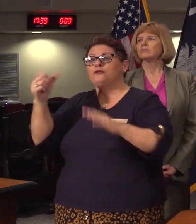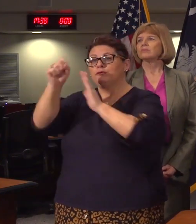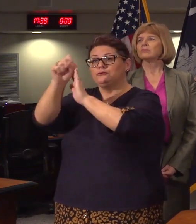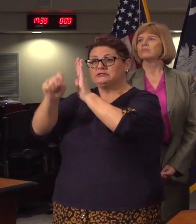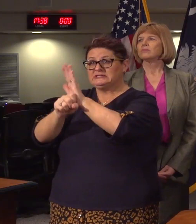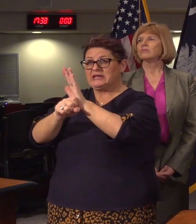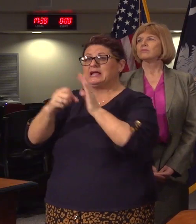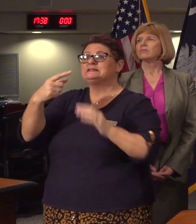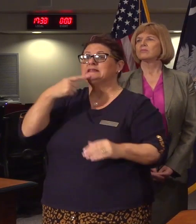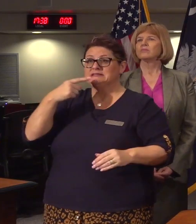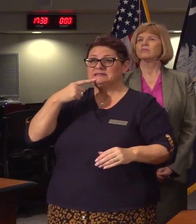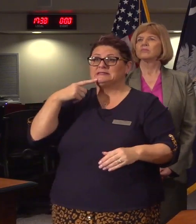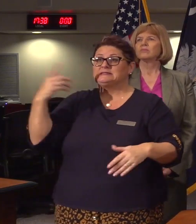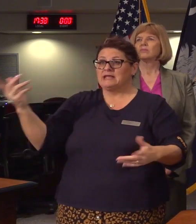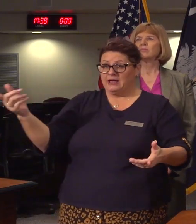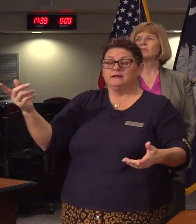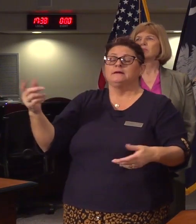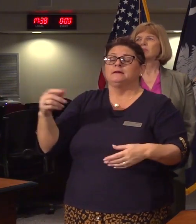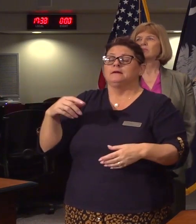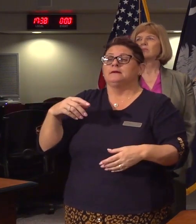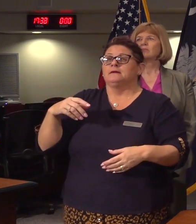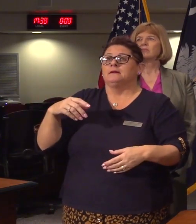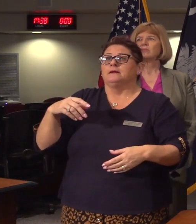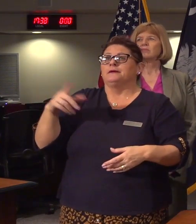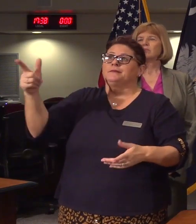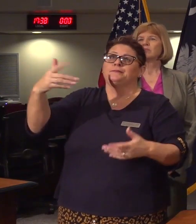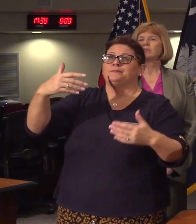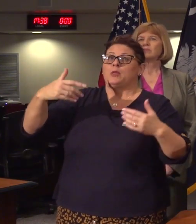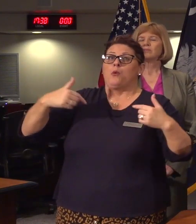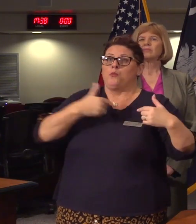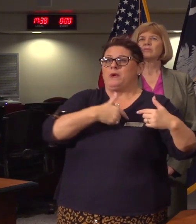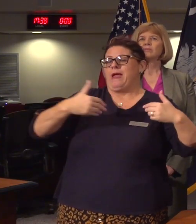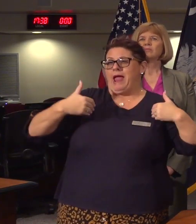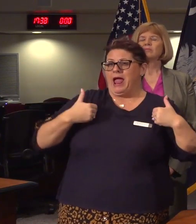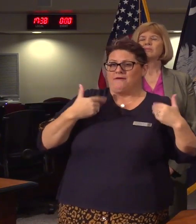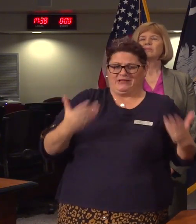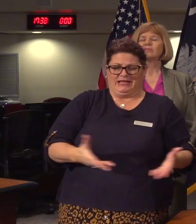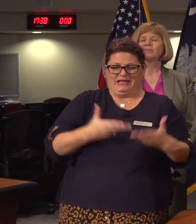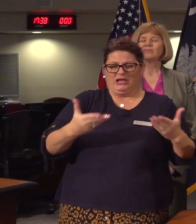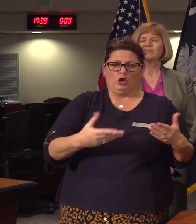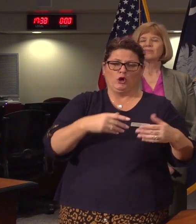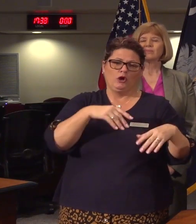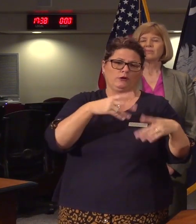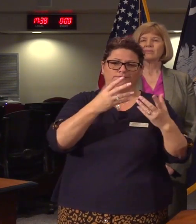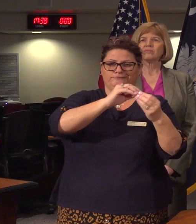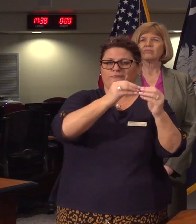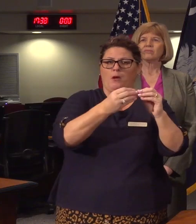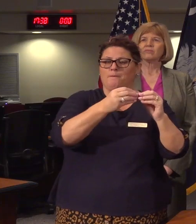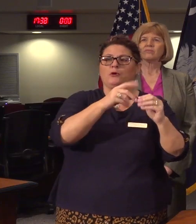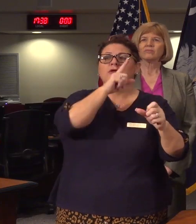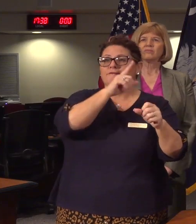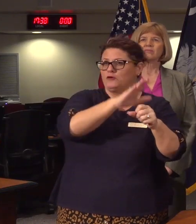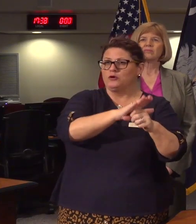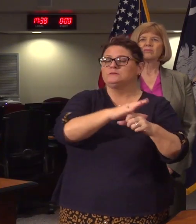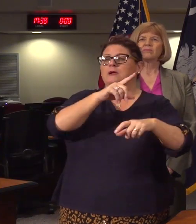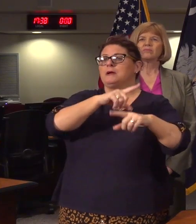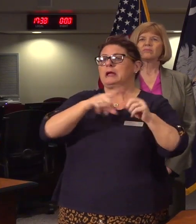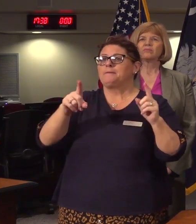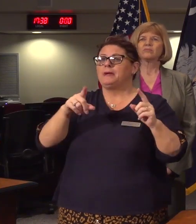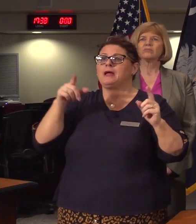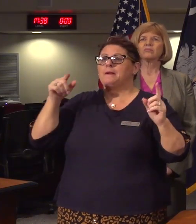that, for example, while we only have X number of cases confirmed, we estimate thousands,